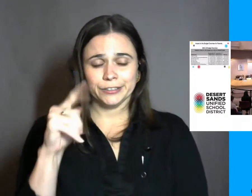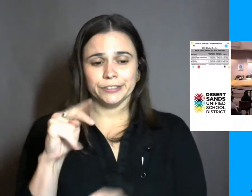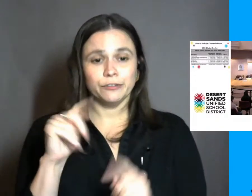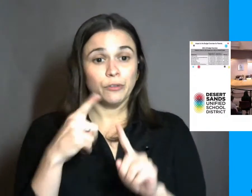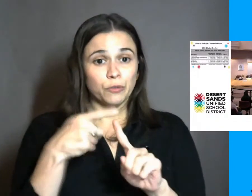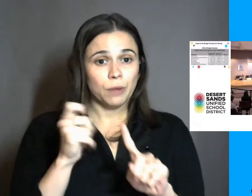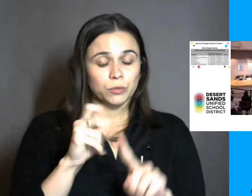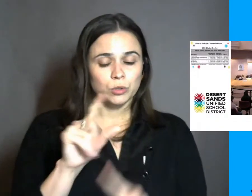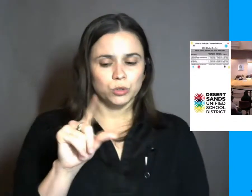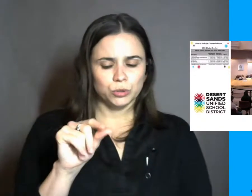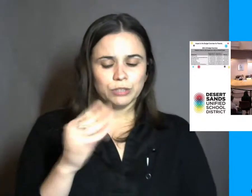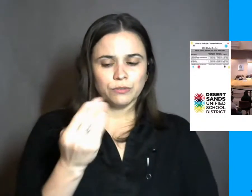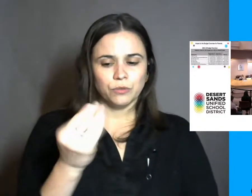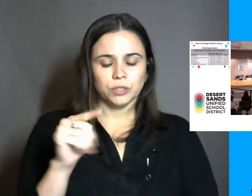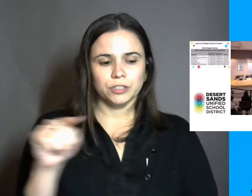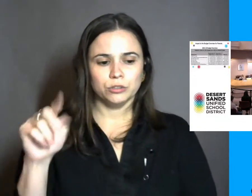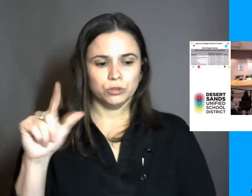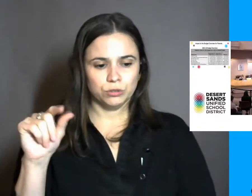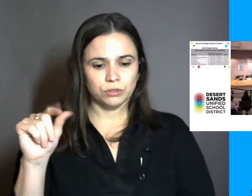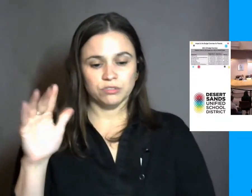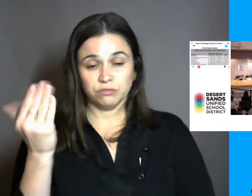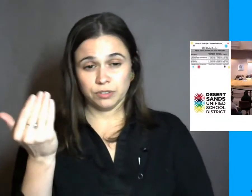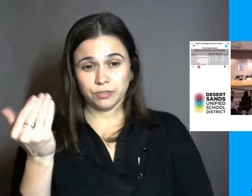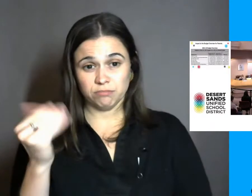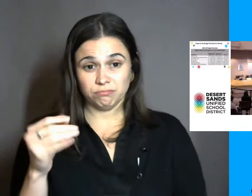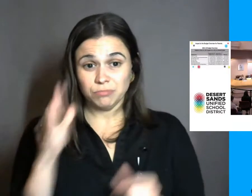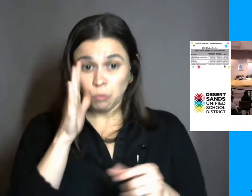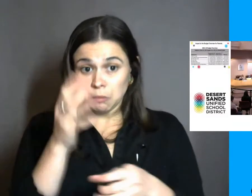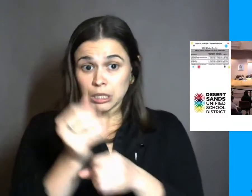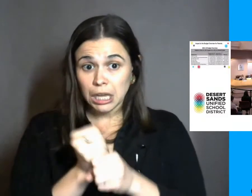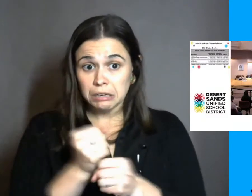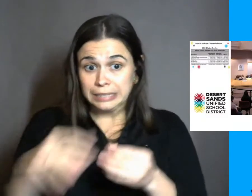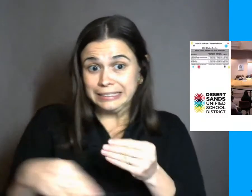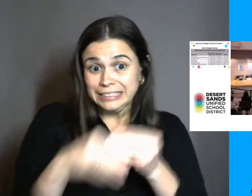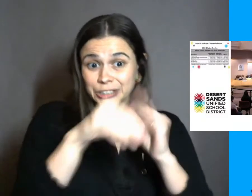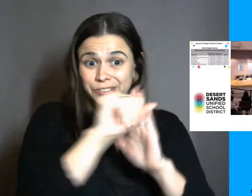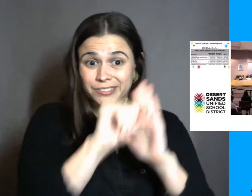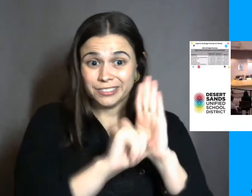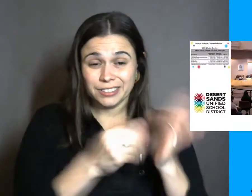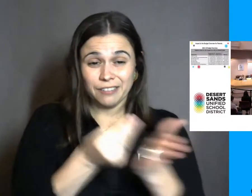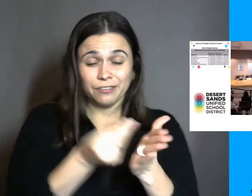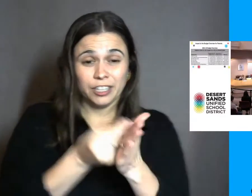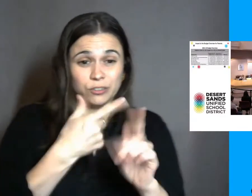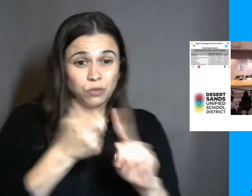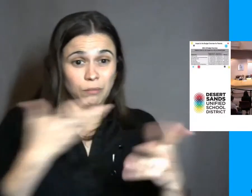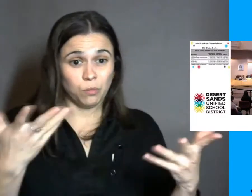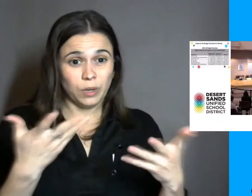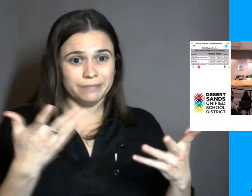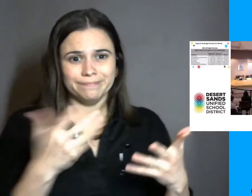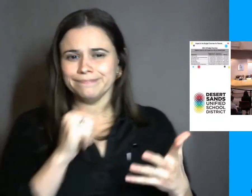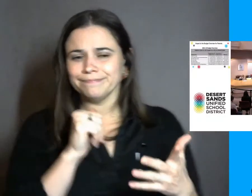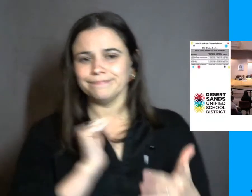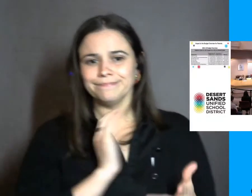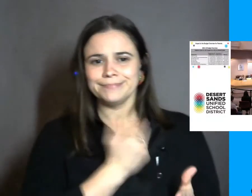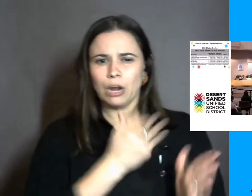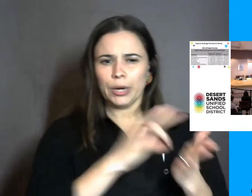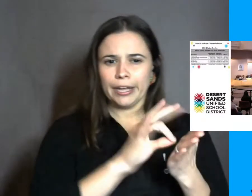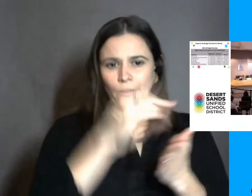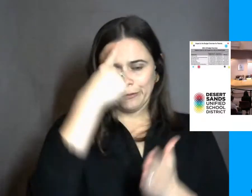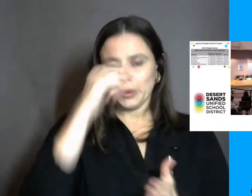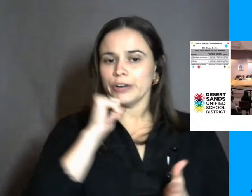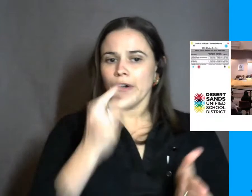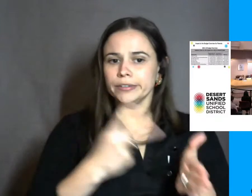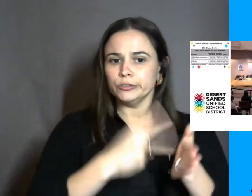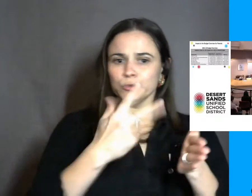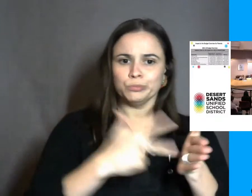2013-2014. We get funded additional state funds based on the percentage that we have under our unduplicated pupil count. So every student that is